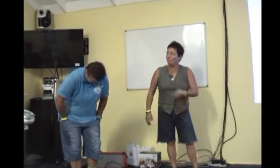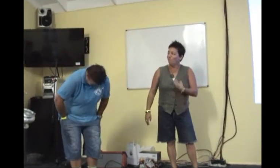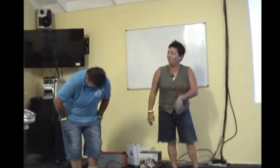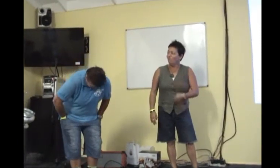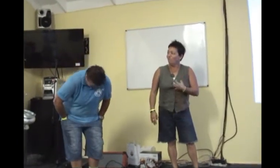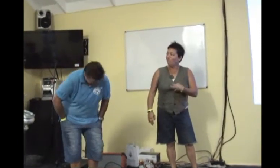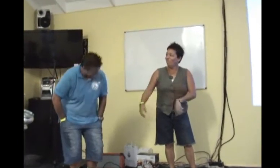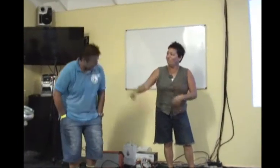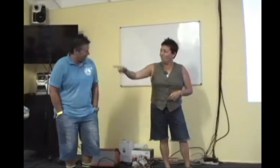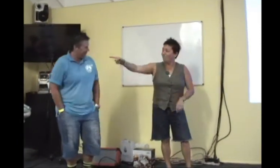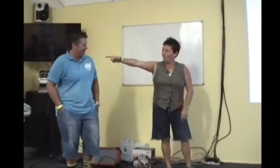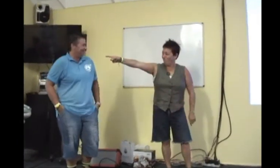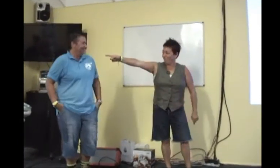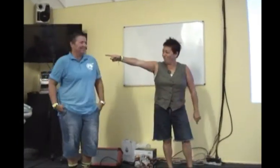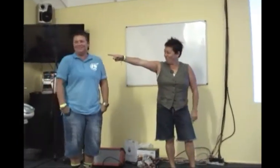So I was very frustrated.